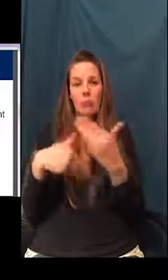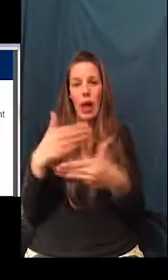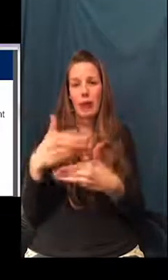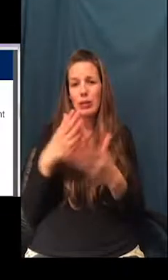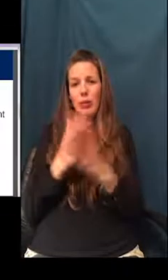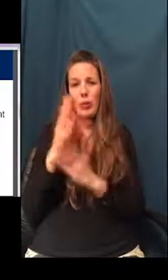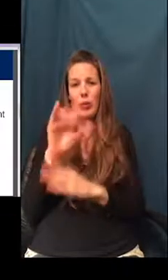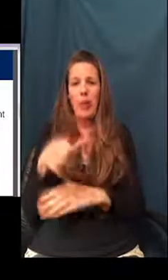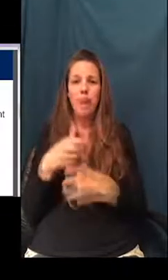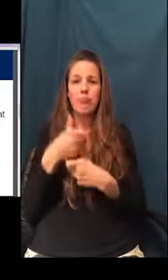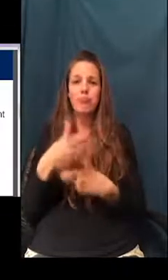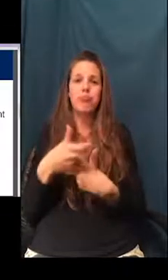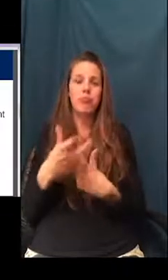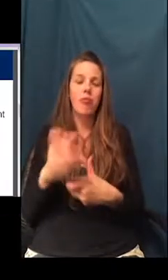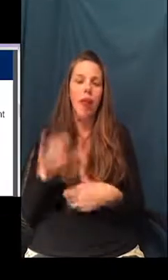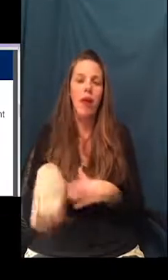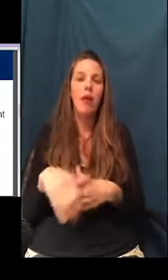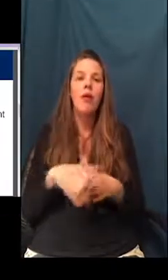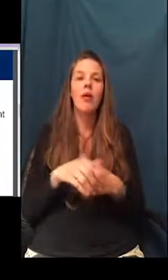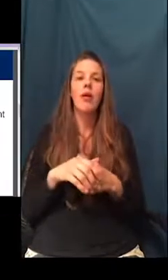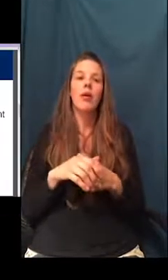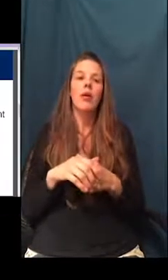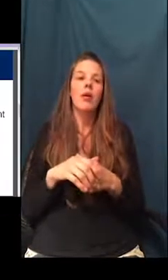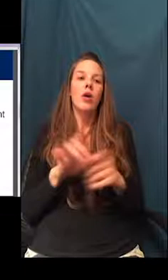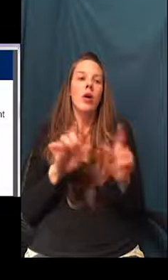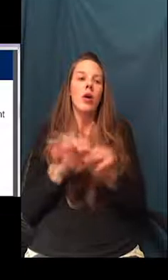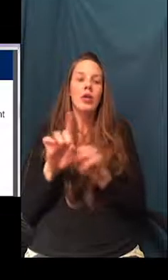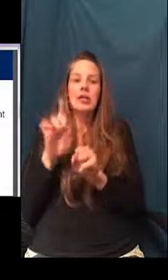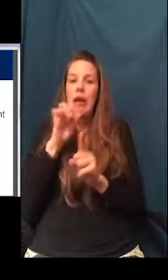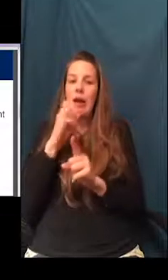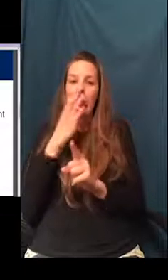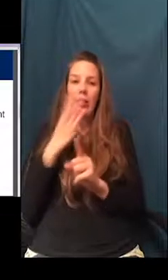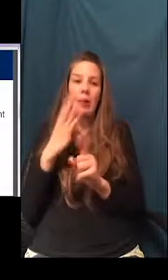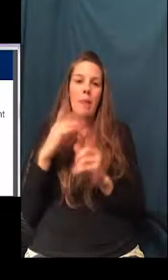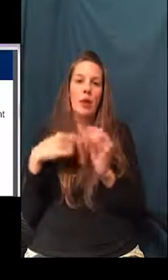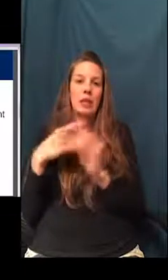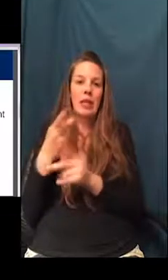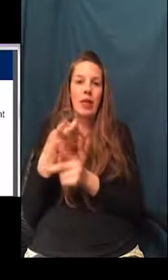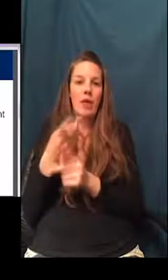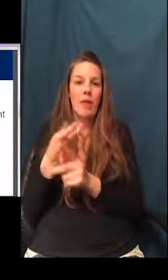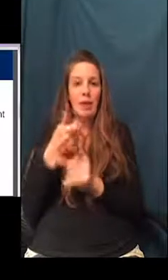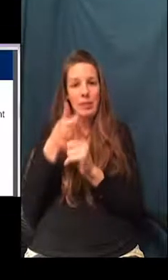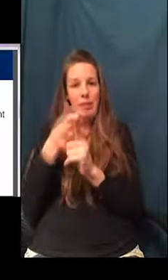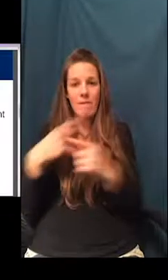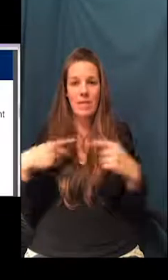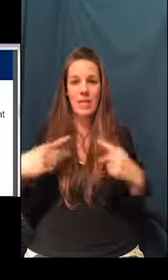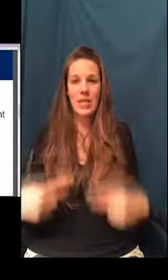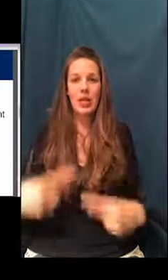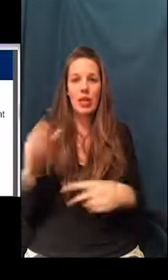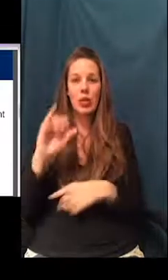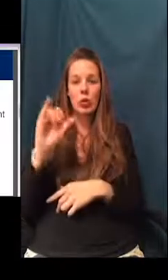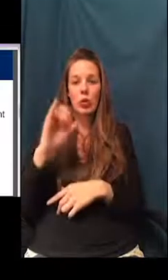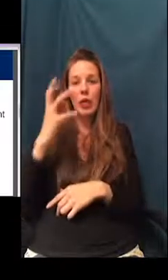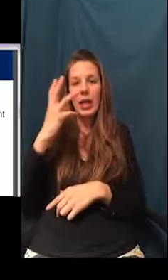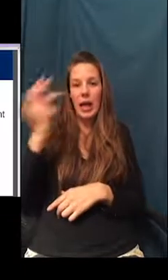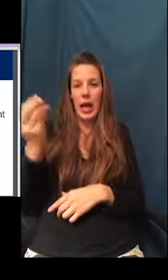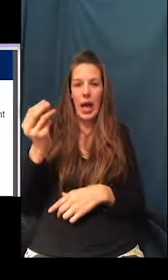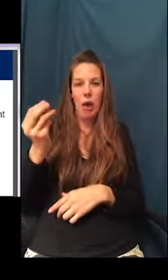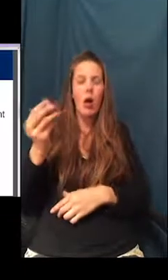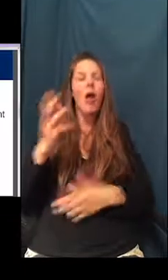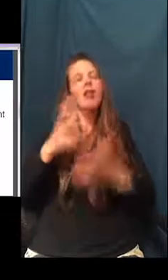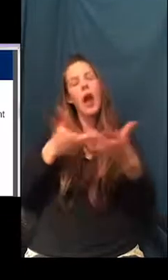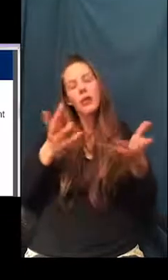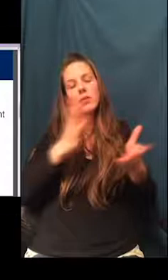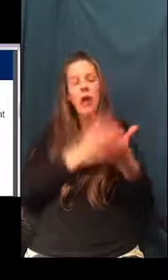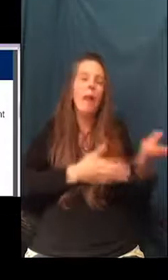that stuff. They also aren't good about taking care of themselves physically, as far as getting out. A lot of